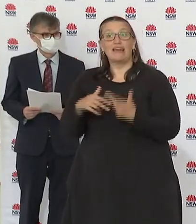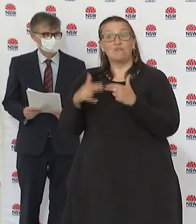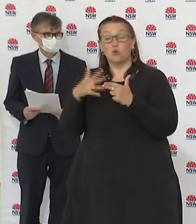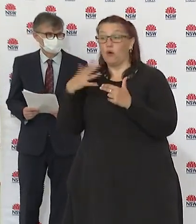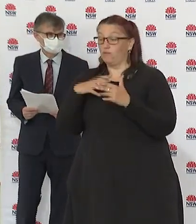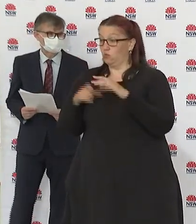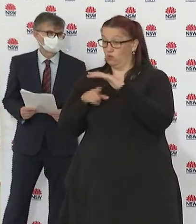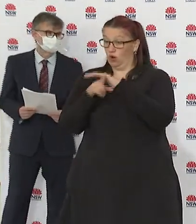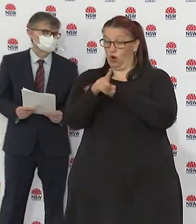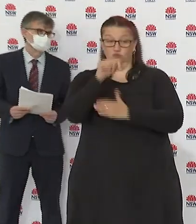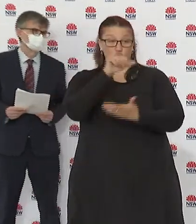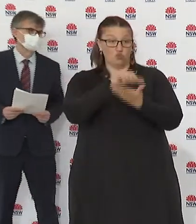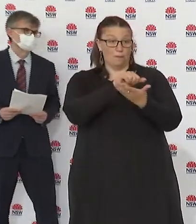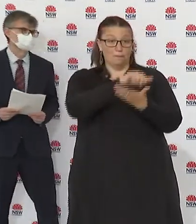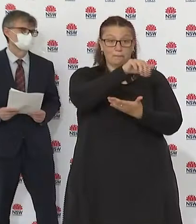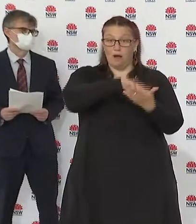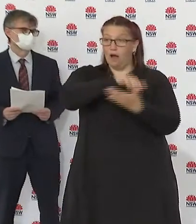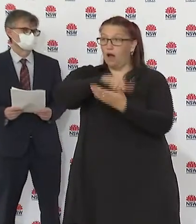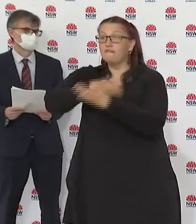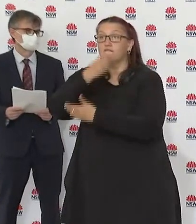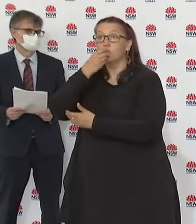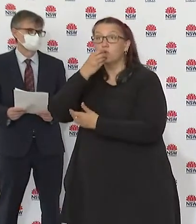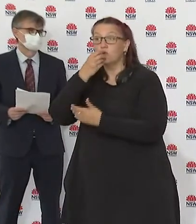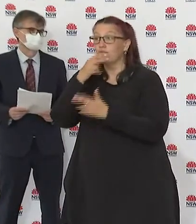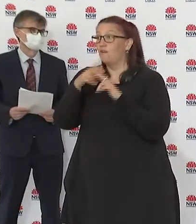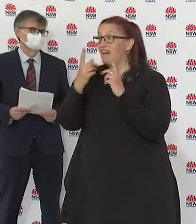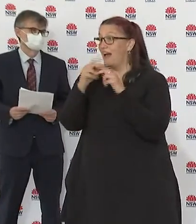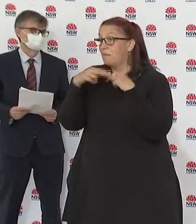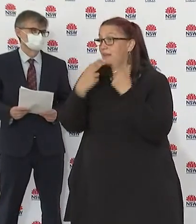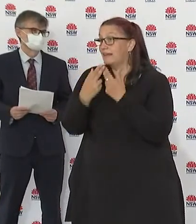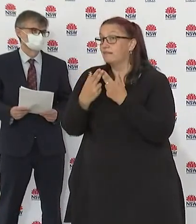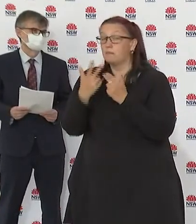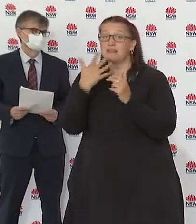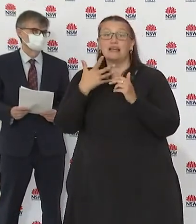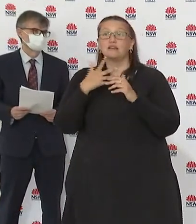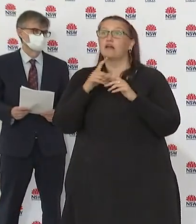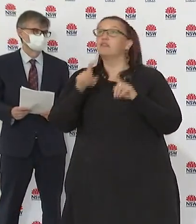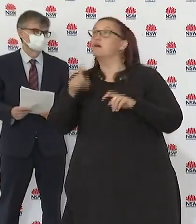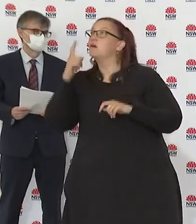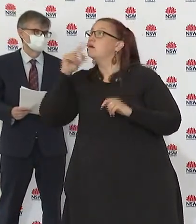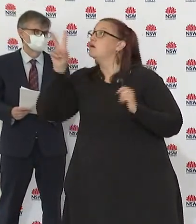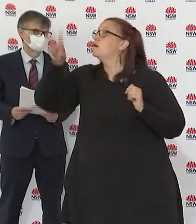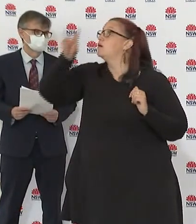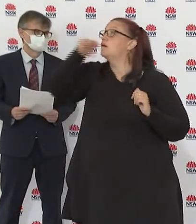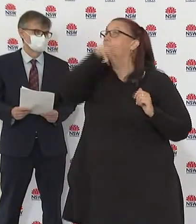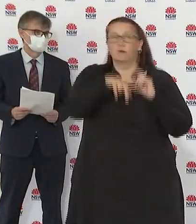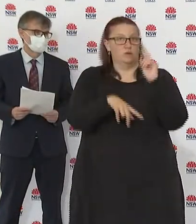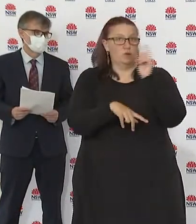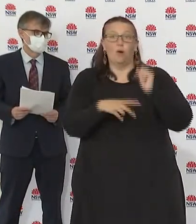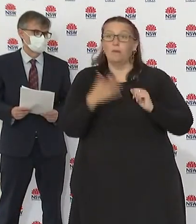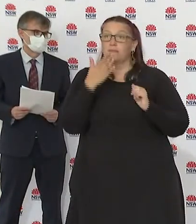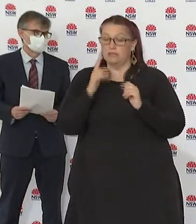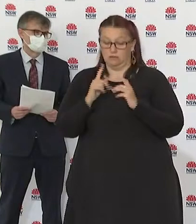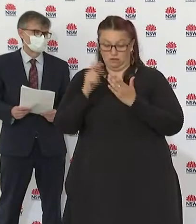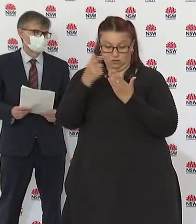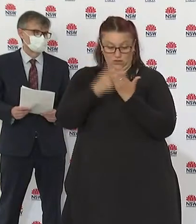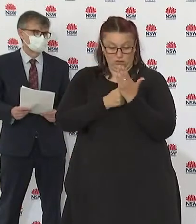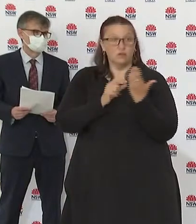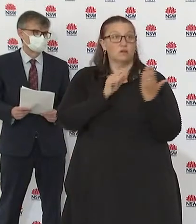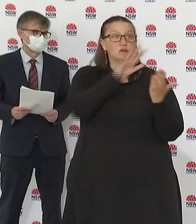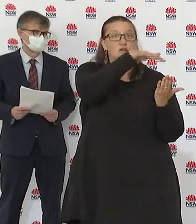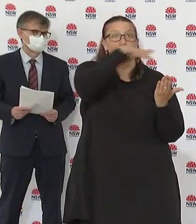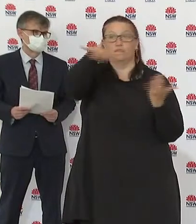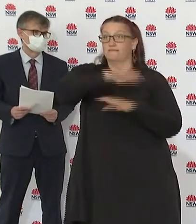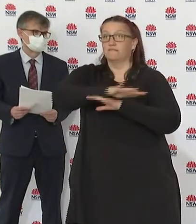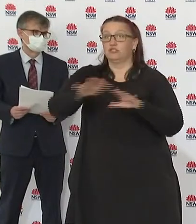shopping, please go in and out. Please think about what you're purchasing. Please have that designated person and make sure the trip is as short